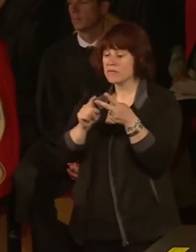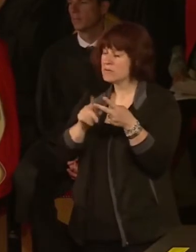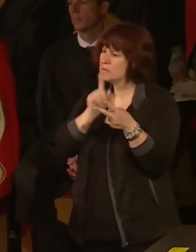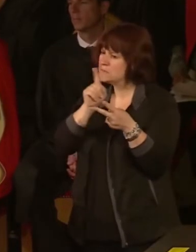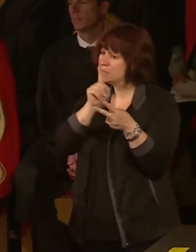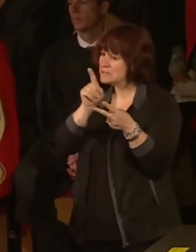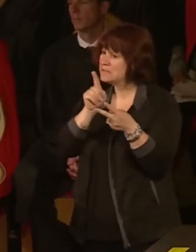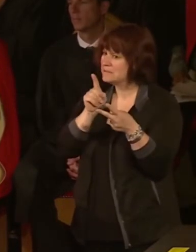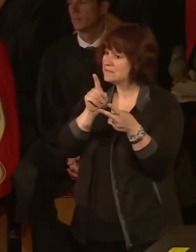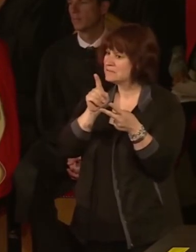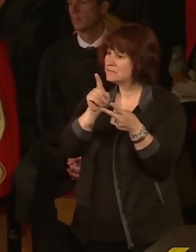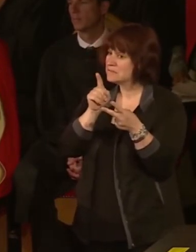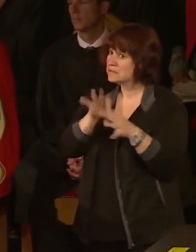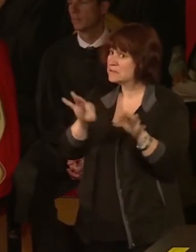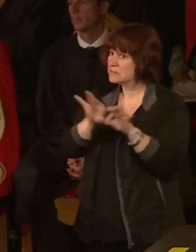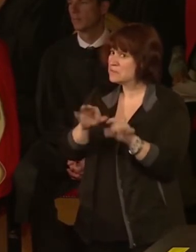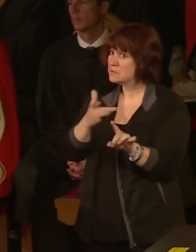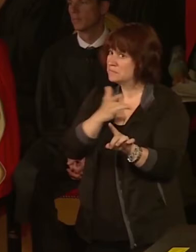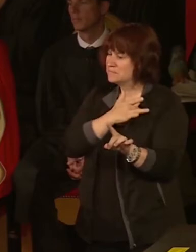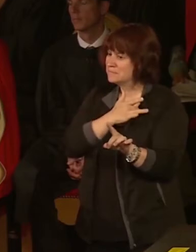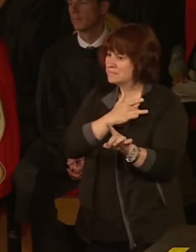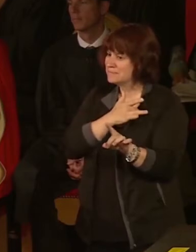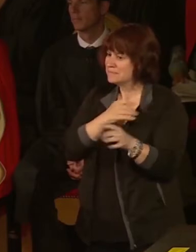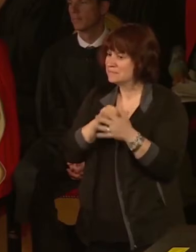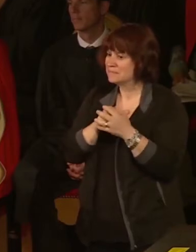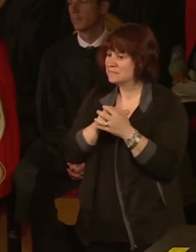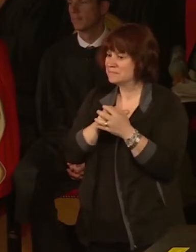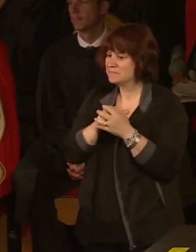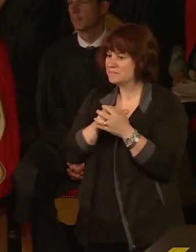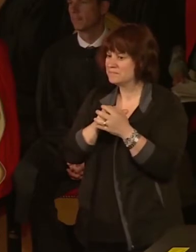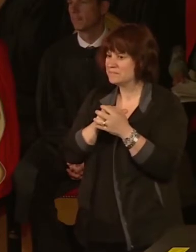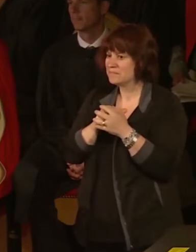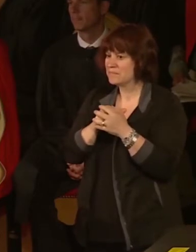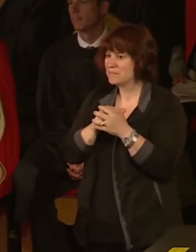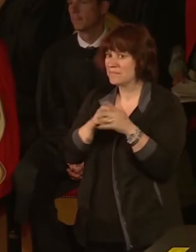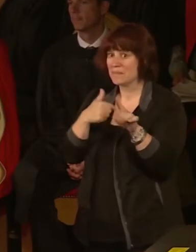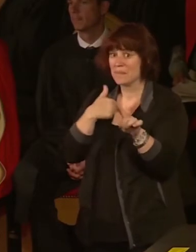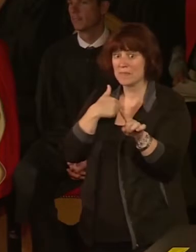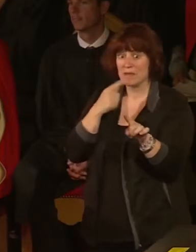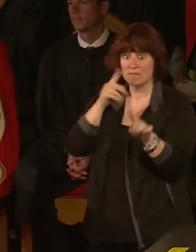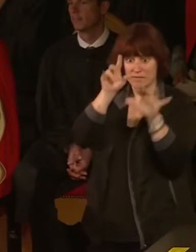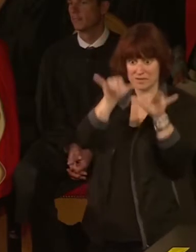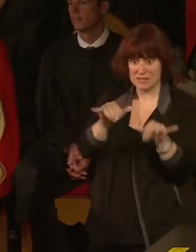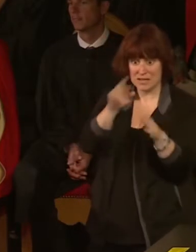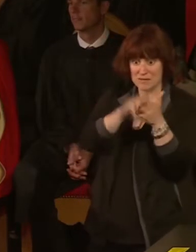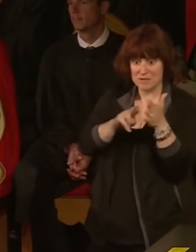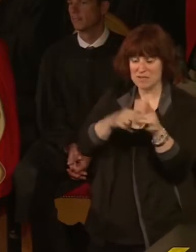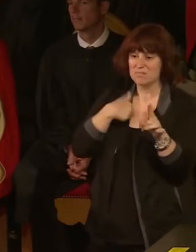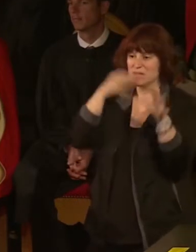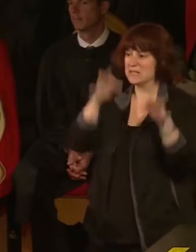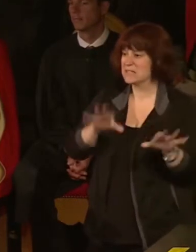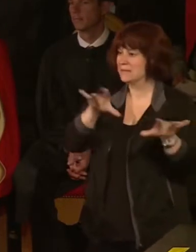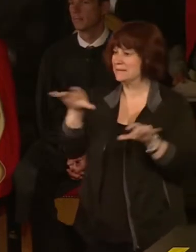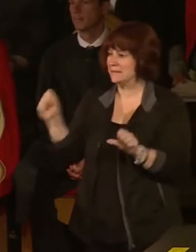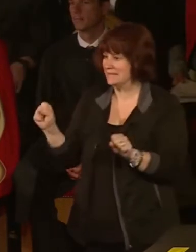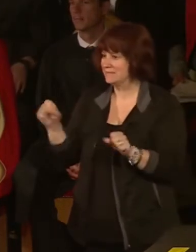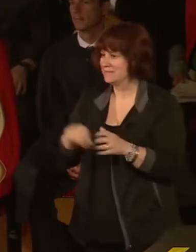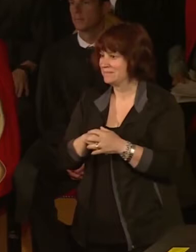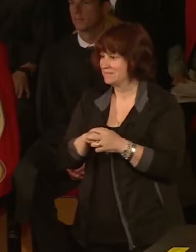equally seismic consequence of that study for science was my exit from the discipline.